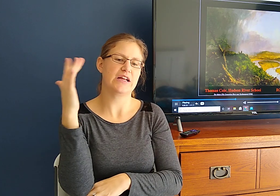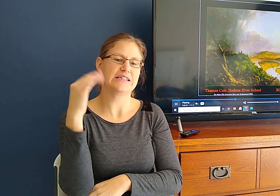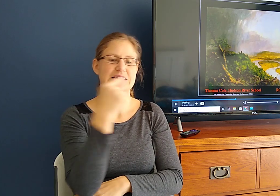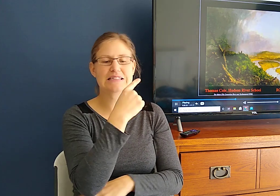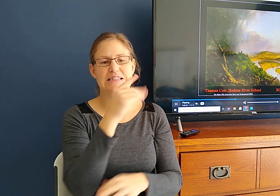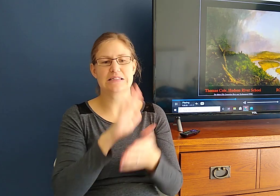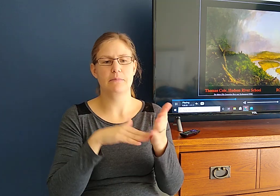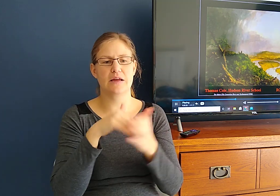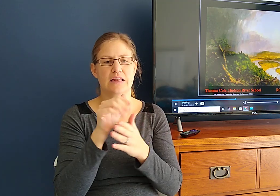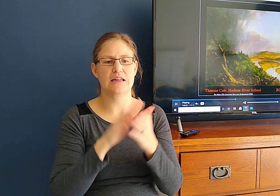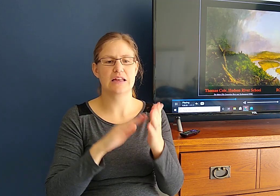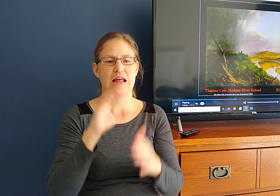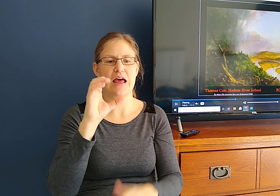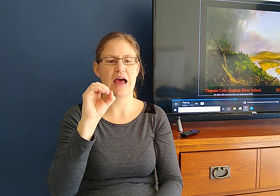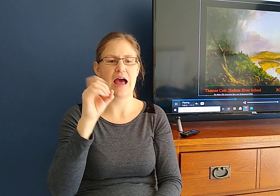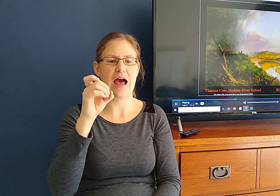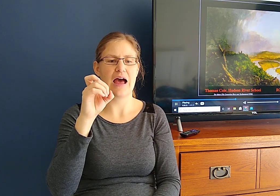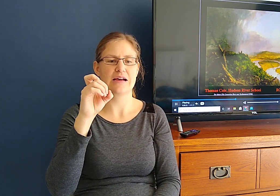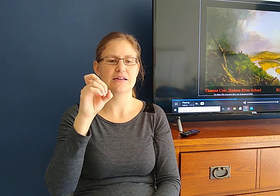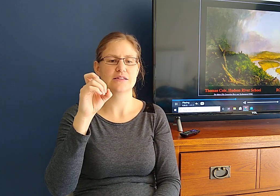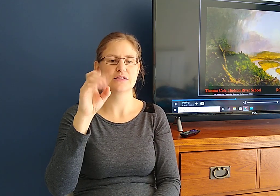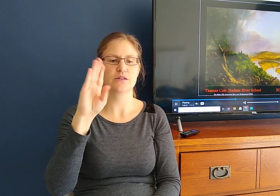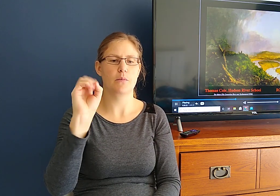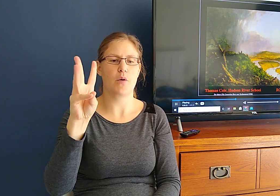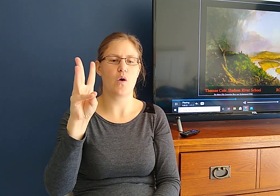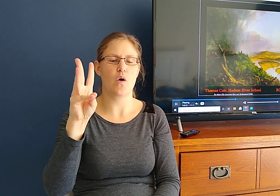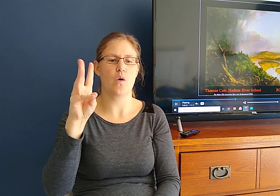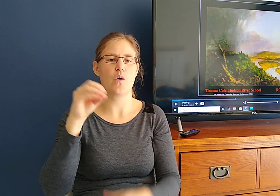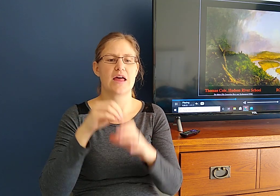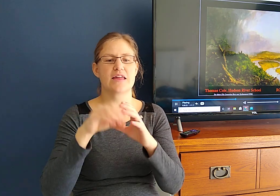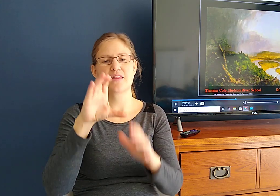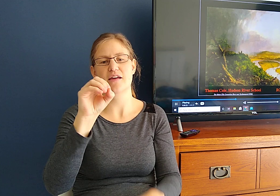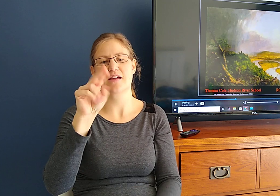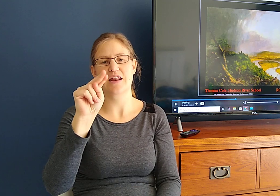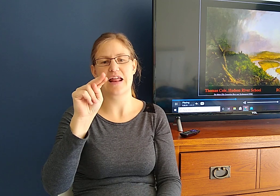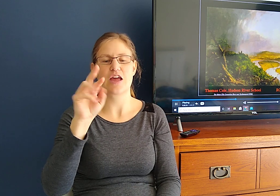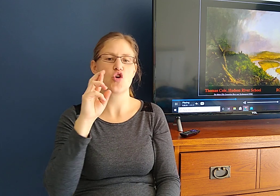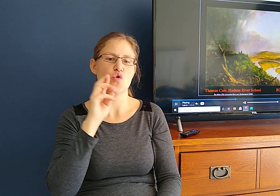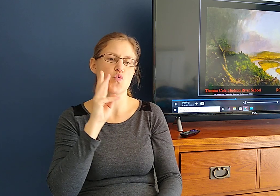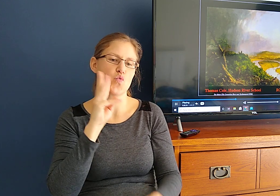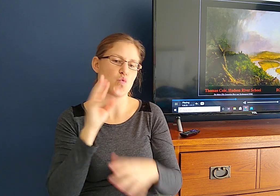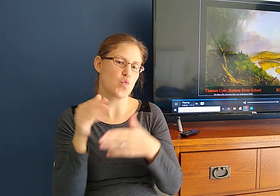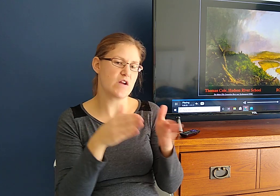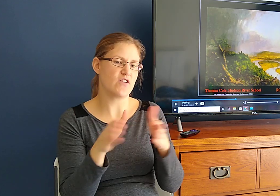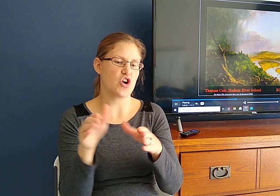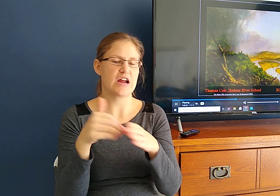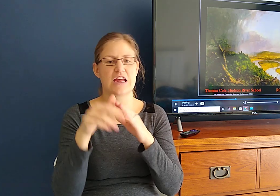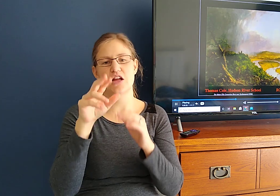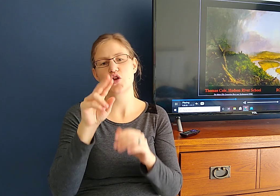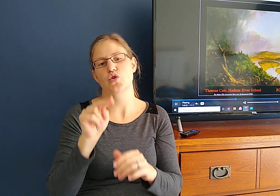The Oxbow, in Connecticut River in Northampton, was created in